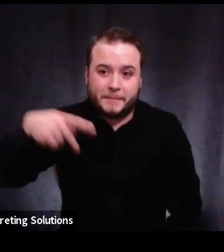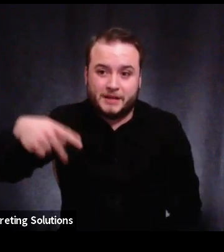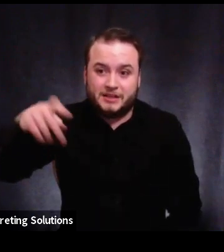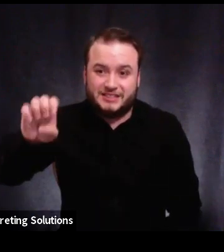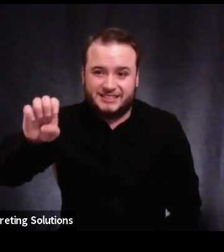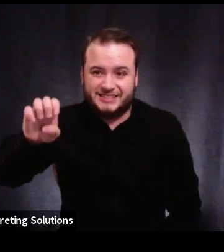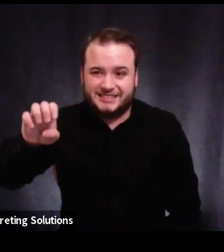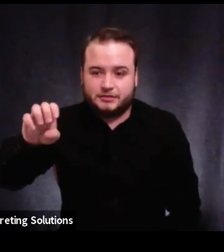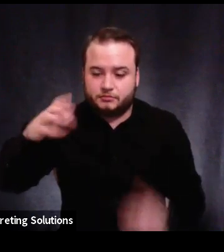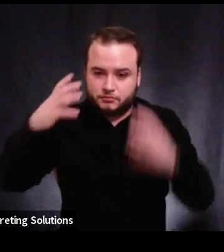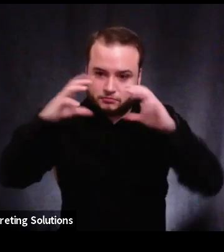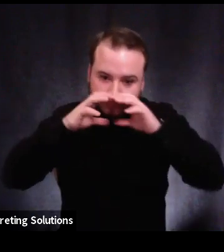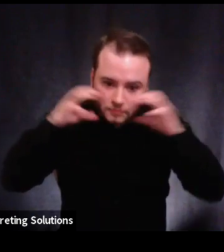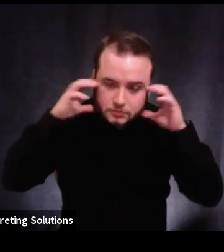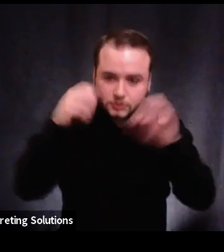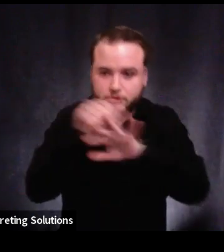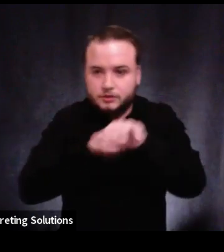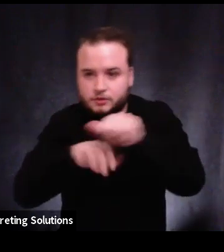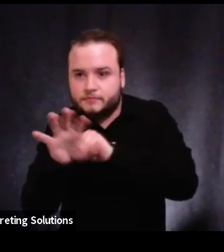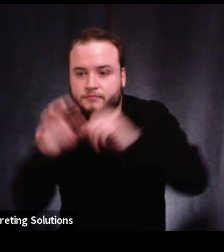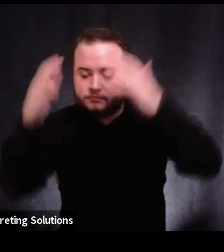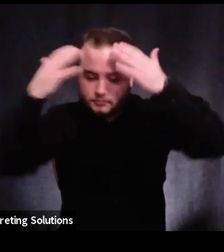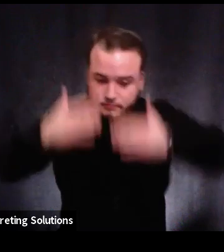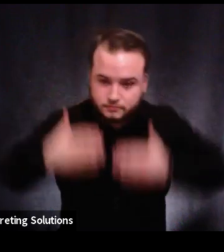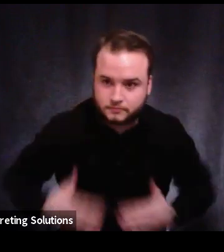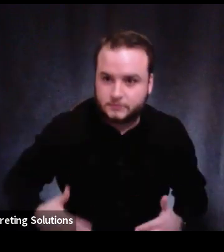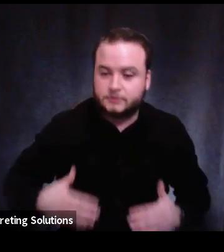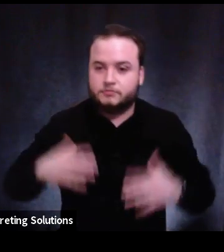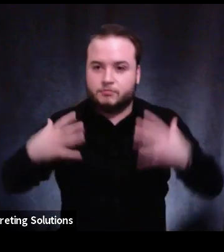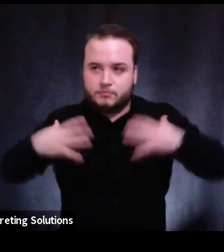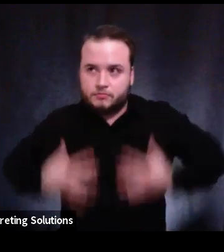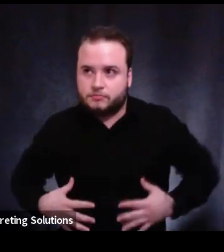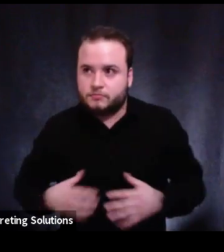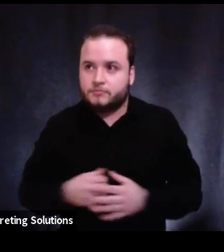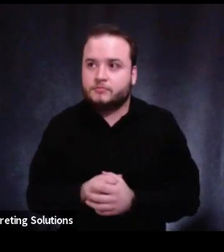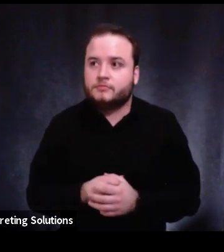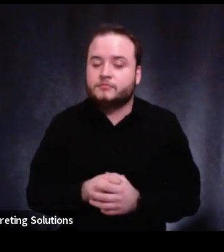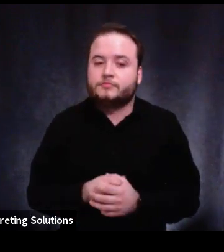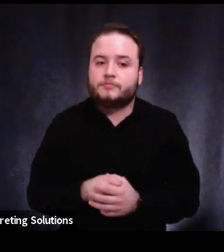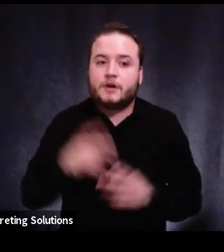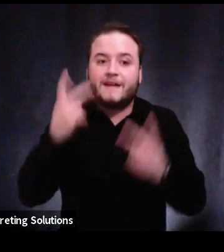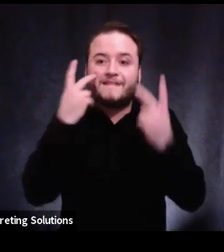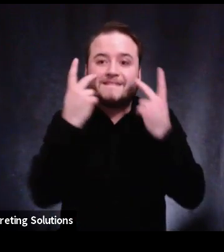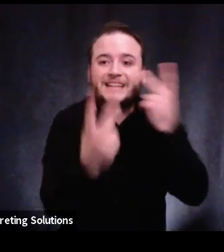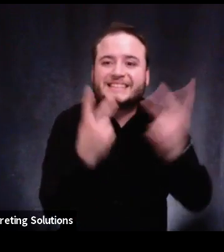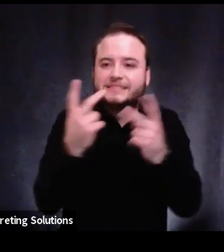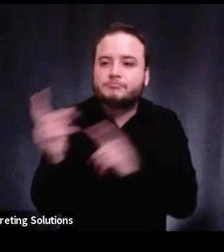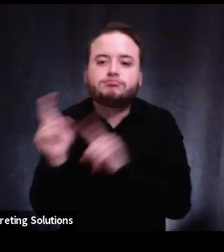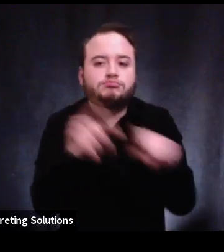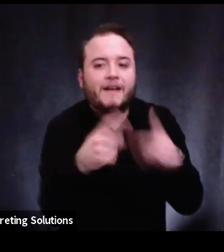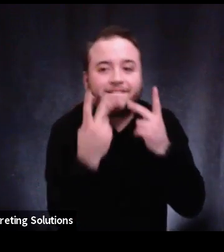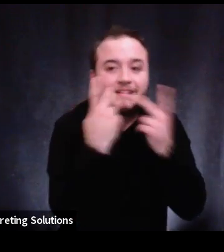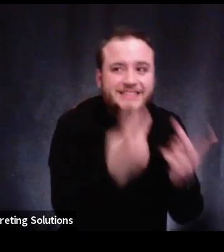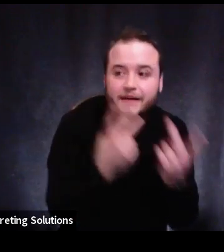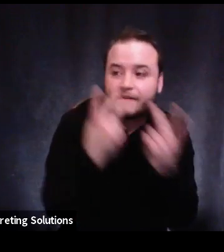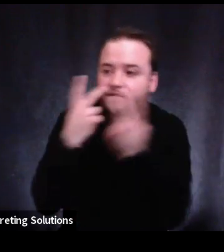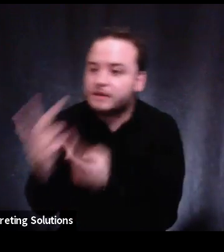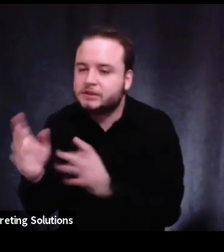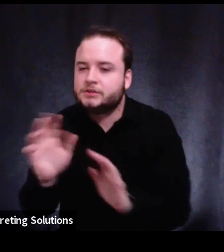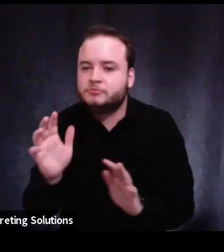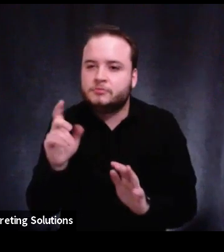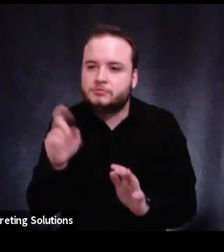infection control, limitations on visitors, all those things become a necessary part of the strategy as well. So when we're talking